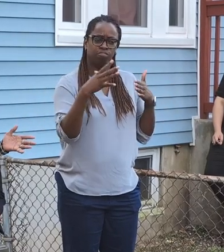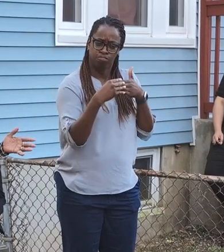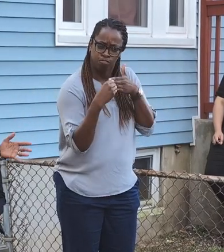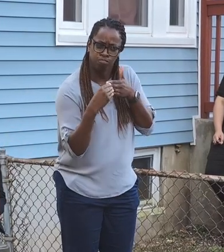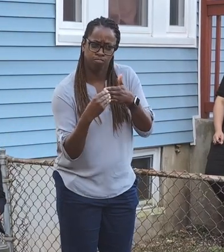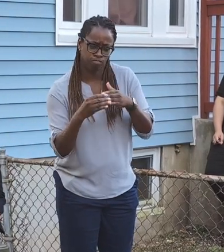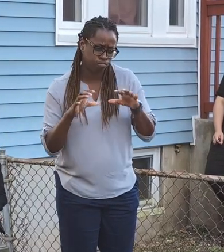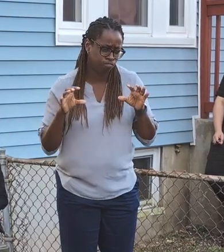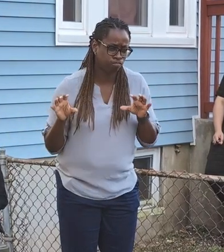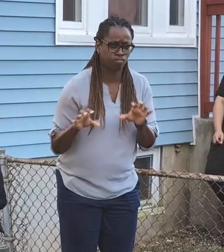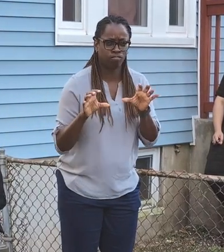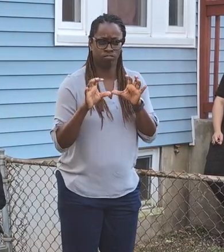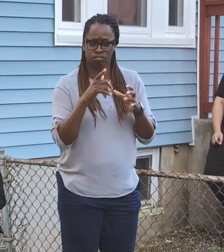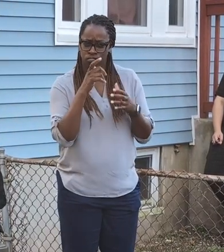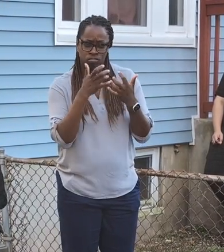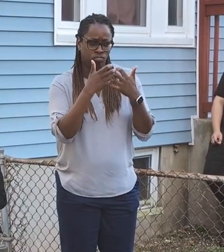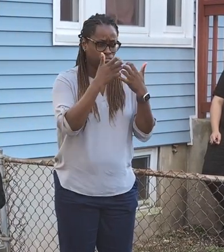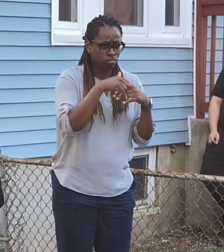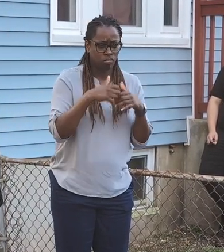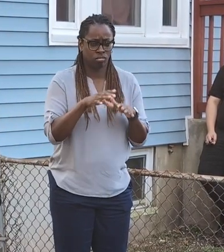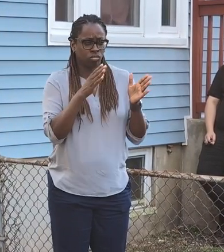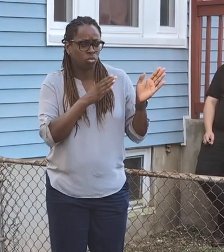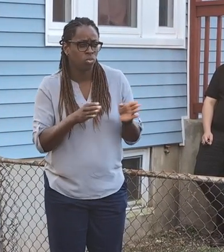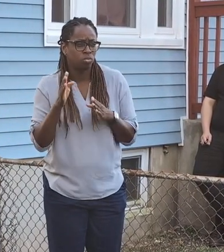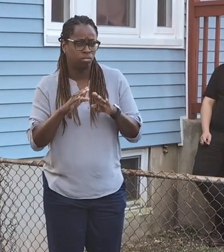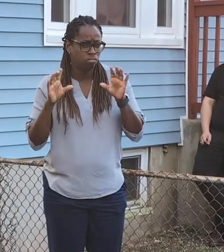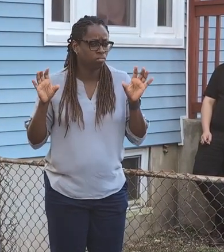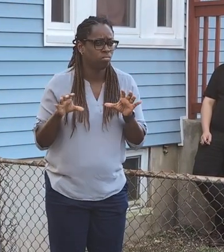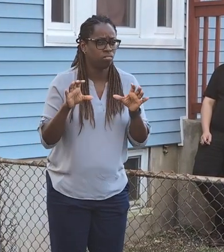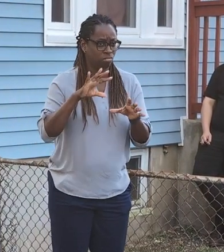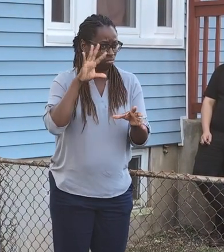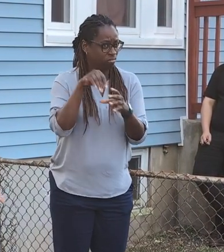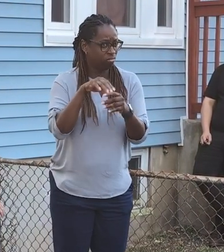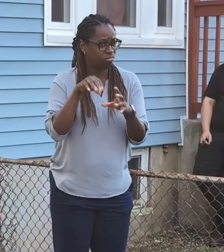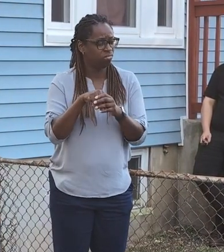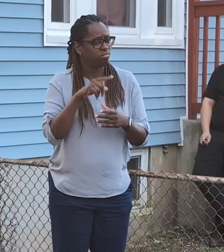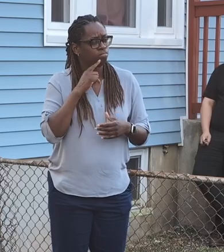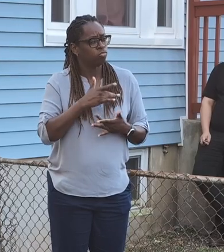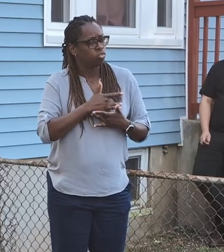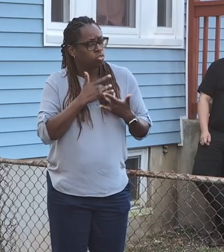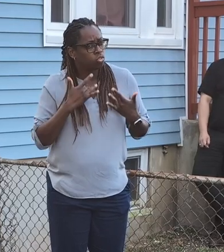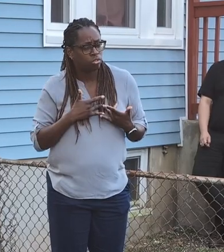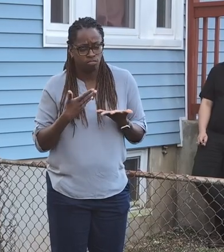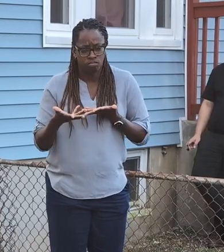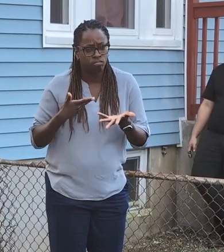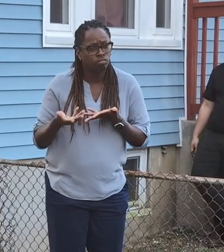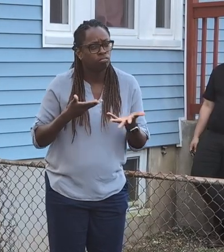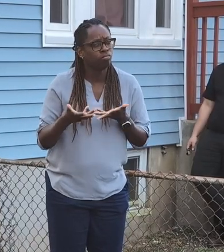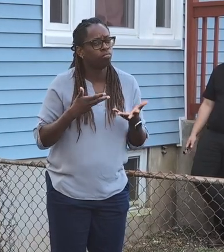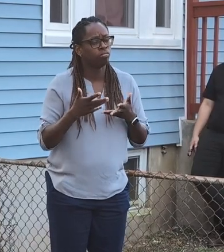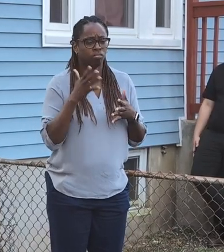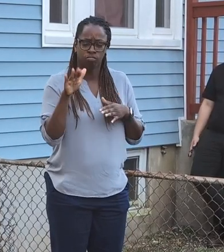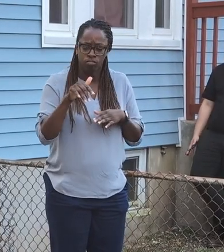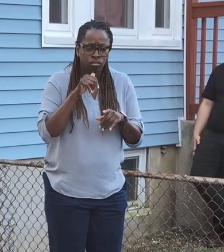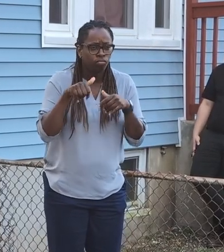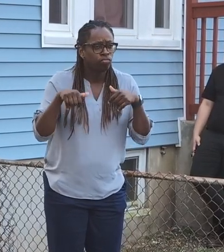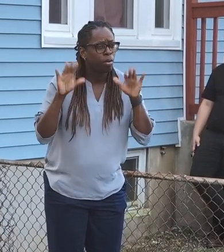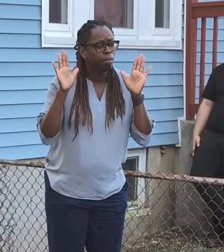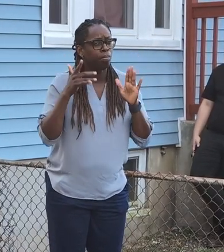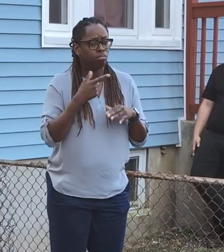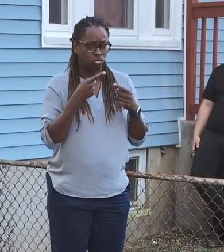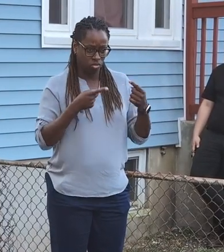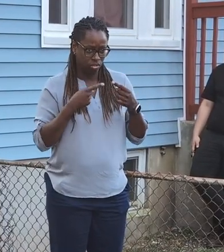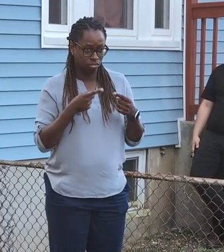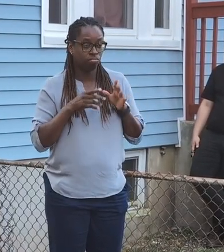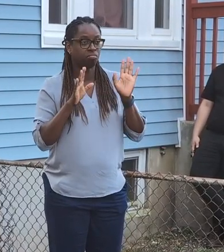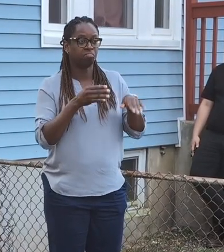the leaders, all of the hard struggles, not giving up, but let me tell you the story, how it began.